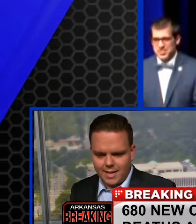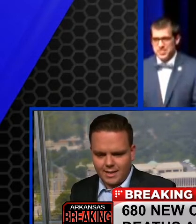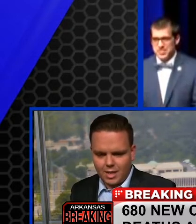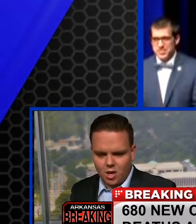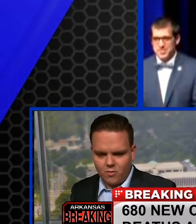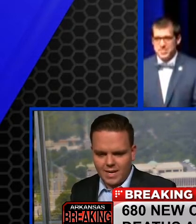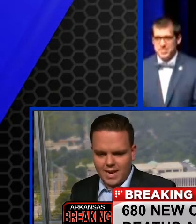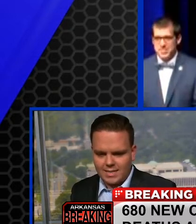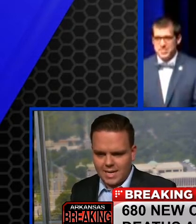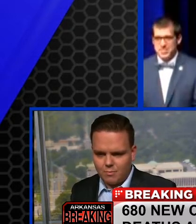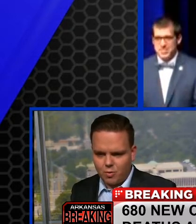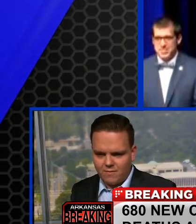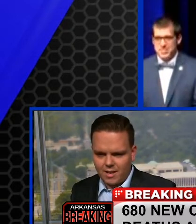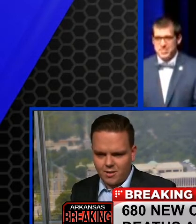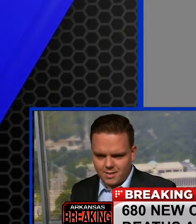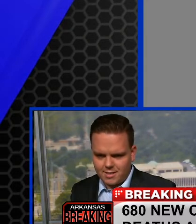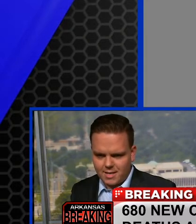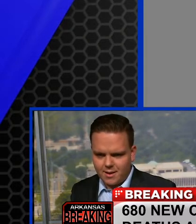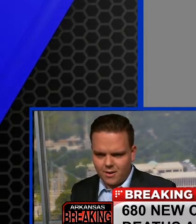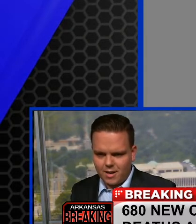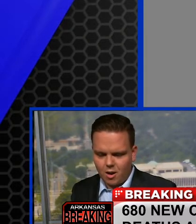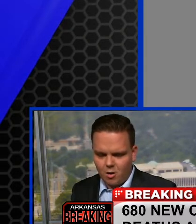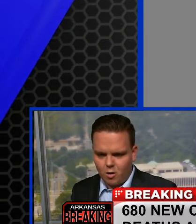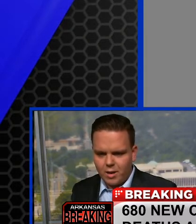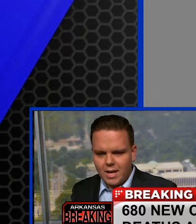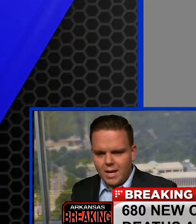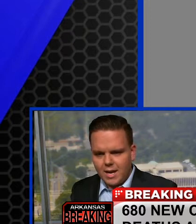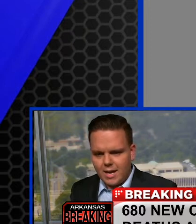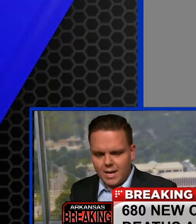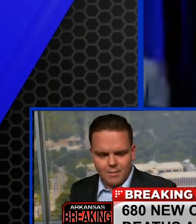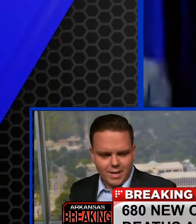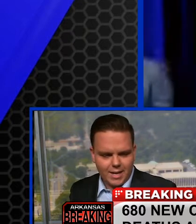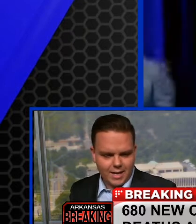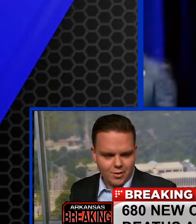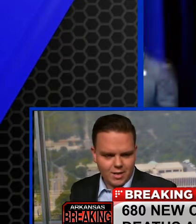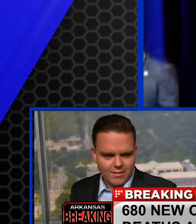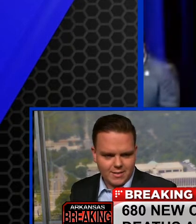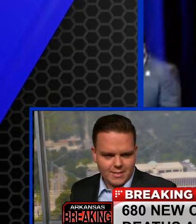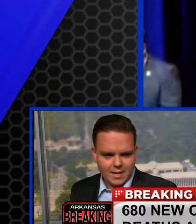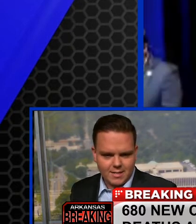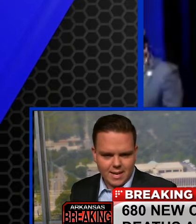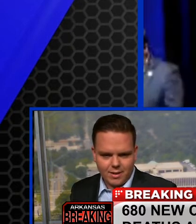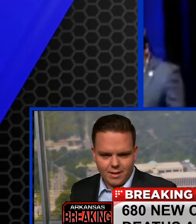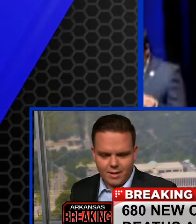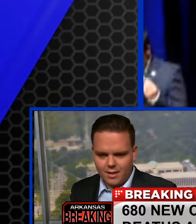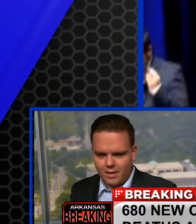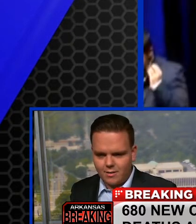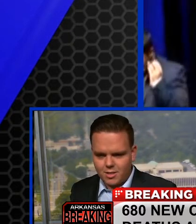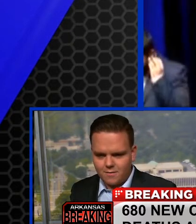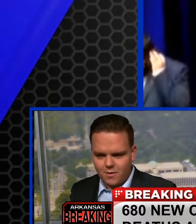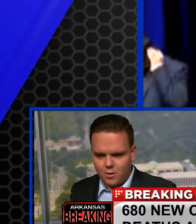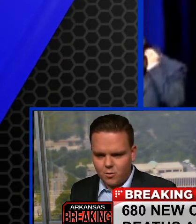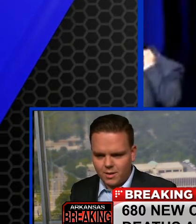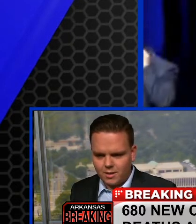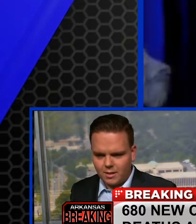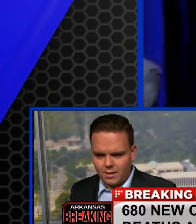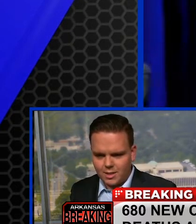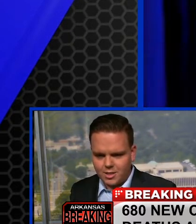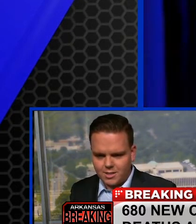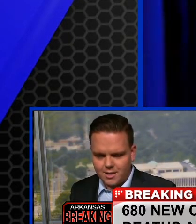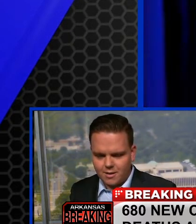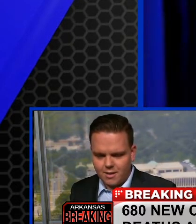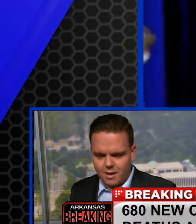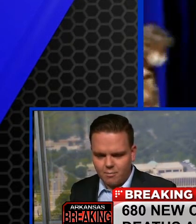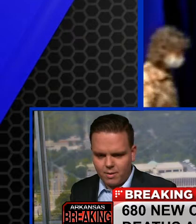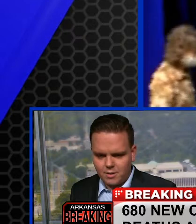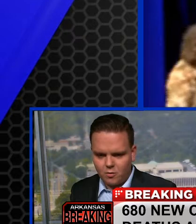his daily COVID-19 briefing. You can see there in Hope. And you can even see us having just a few